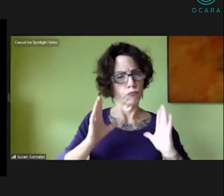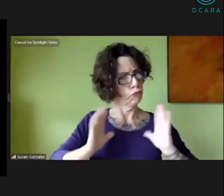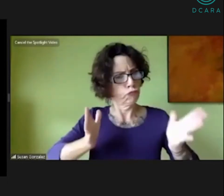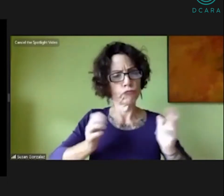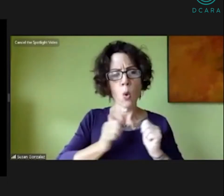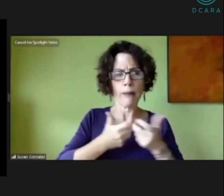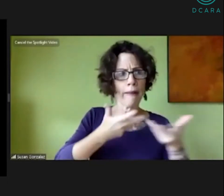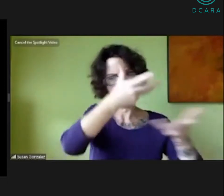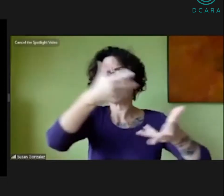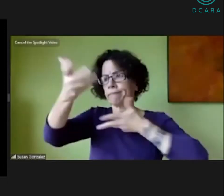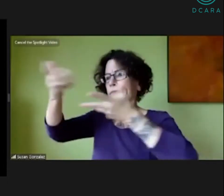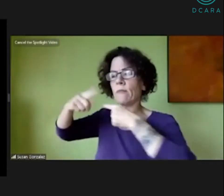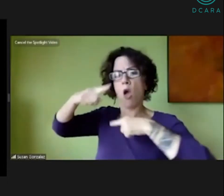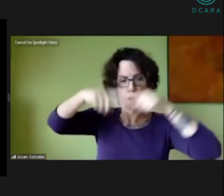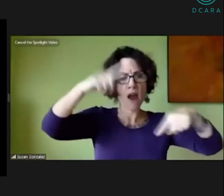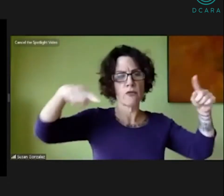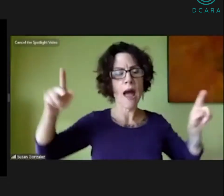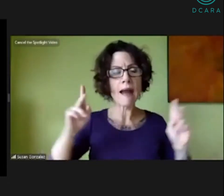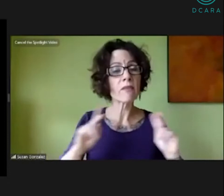triggering for me as a deaf person.